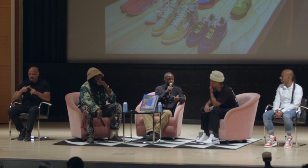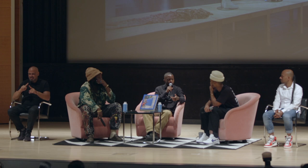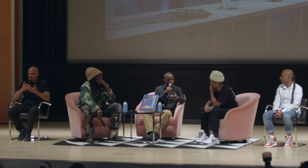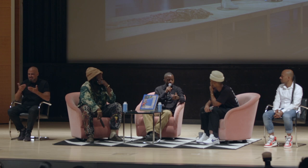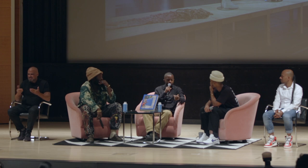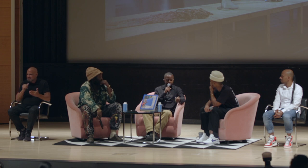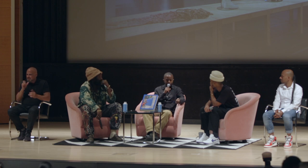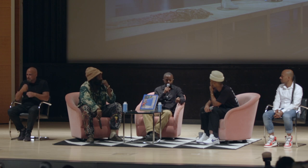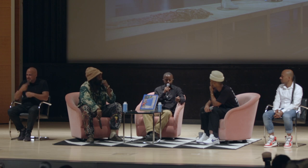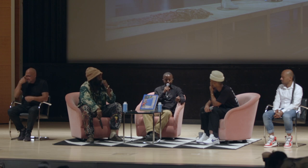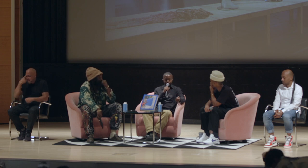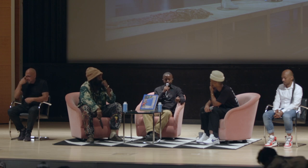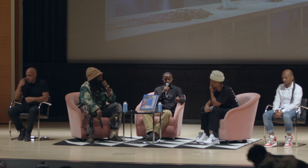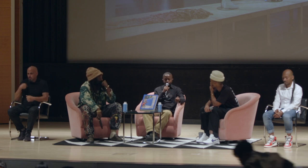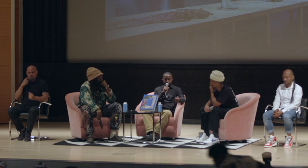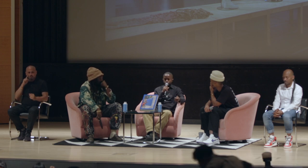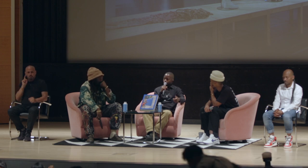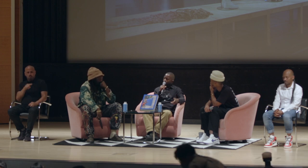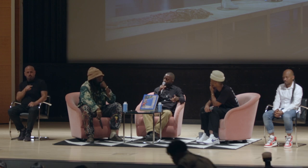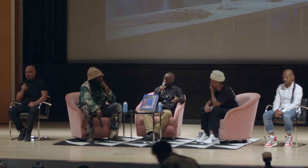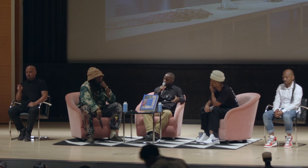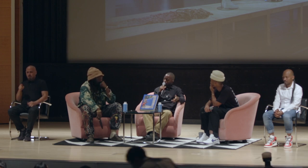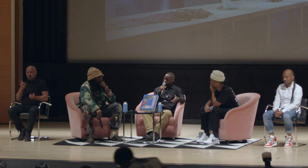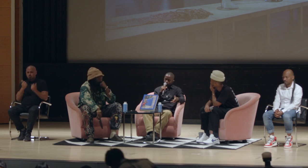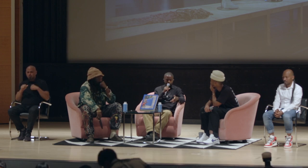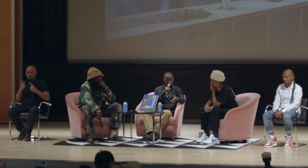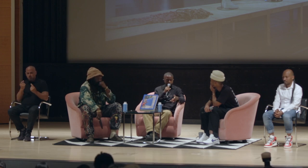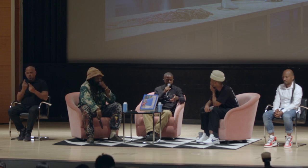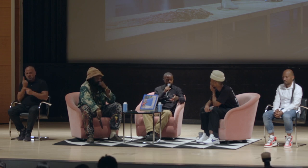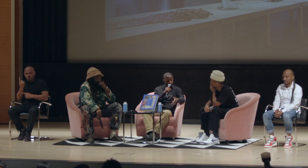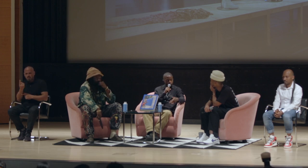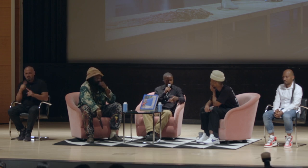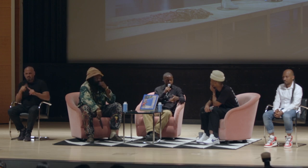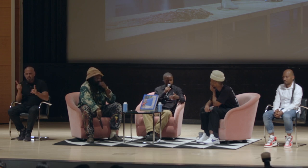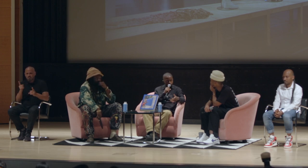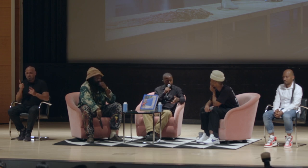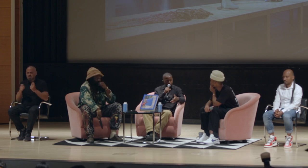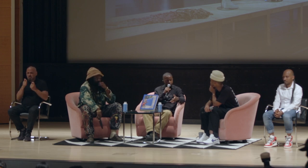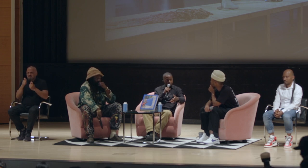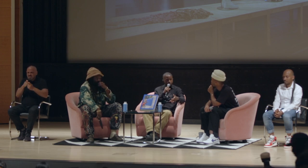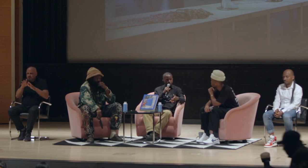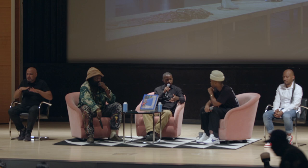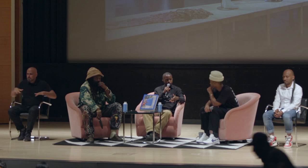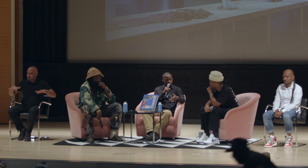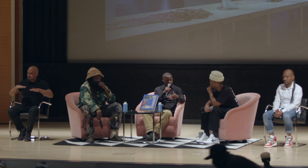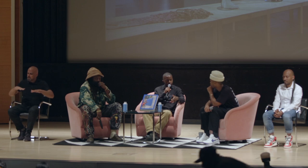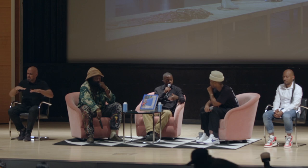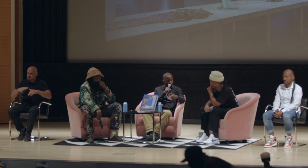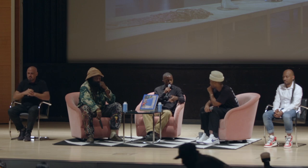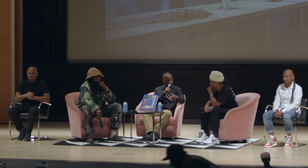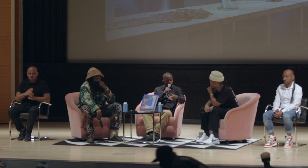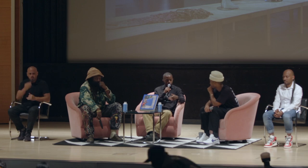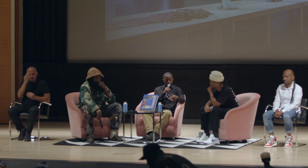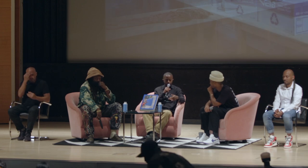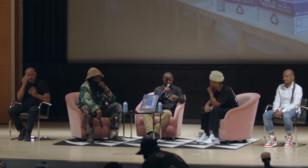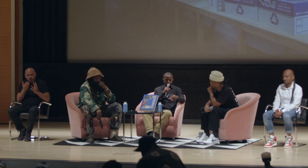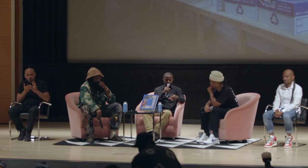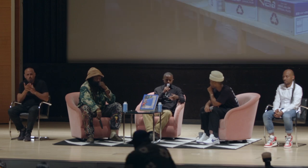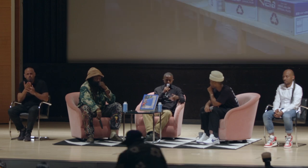make sense. So then I could see he was trying to do something in a very specific space and was thinking